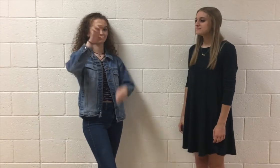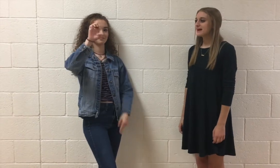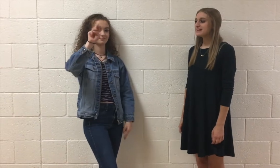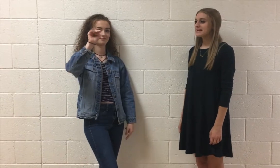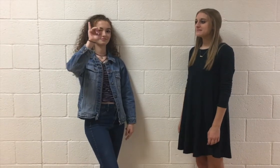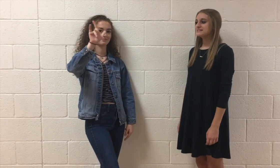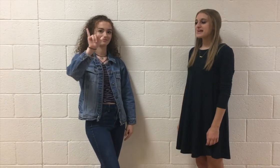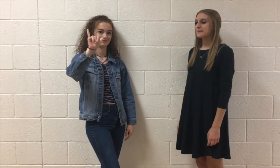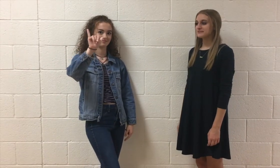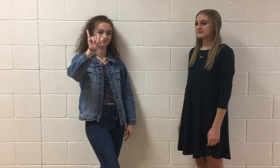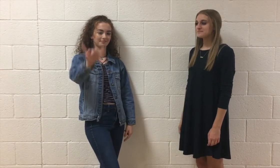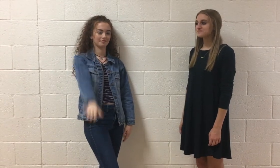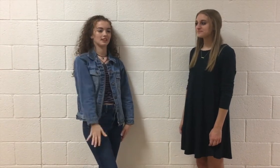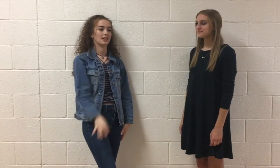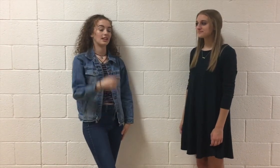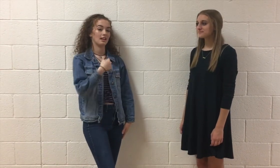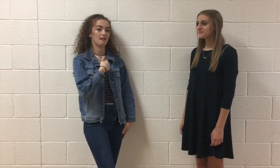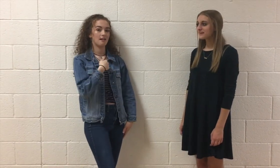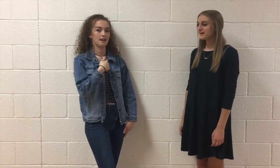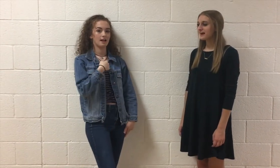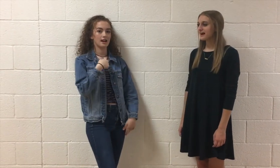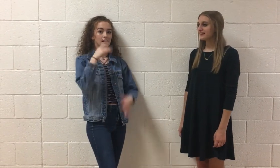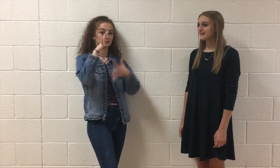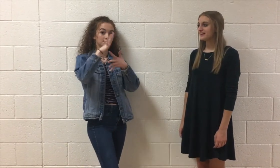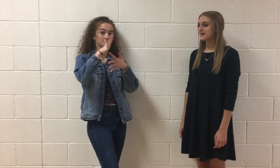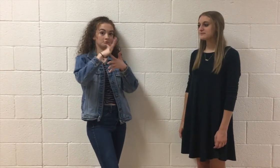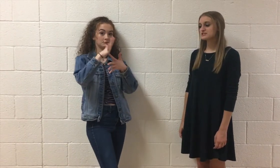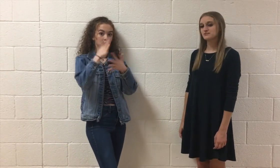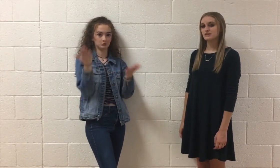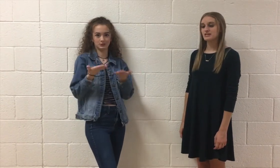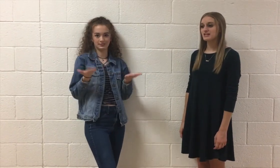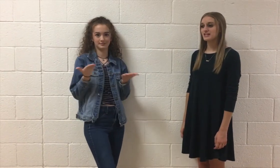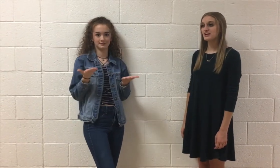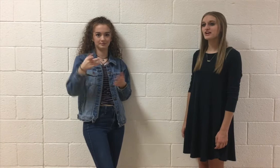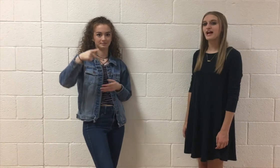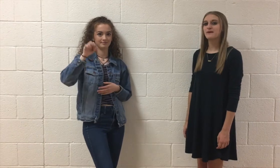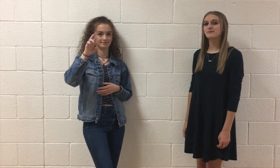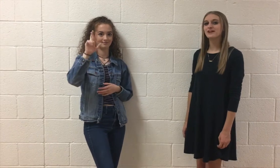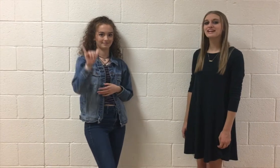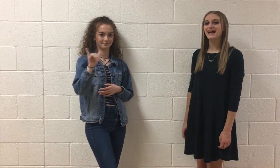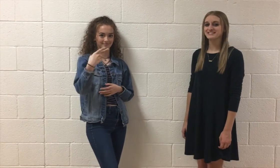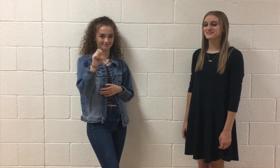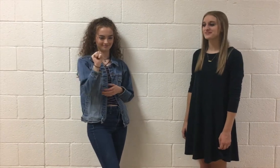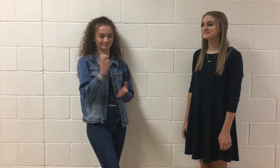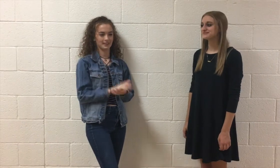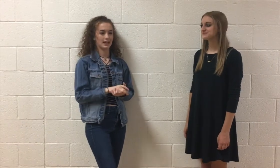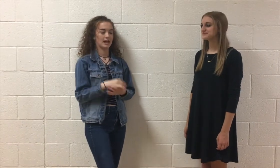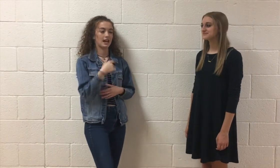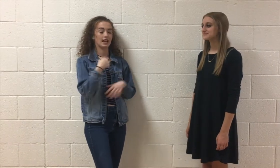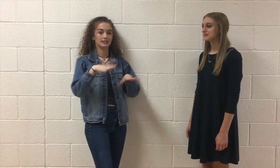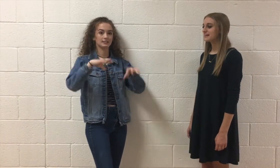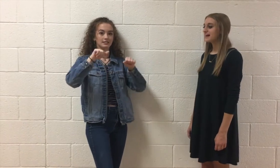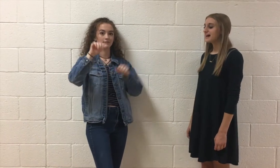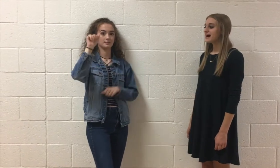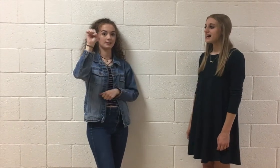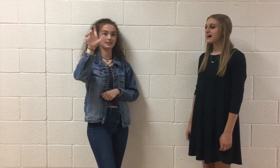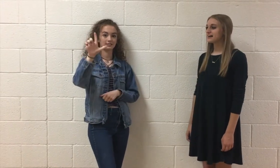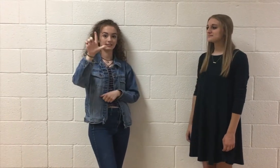My name is Emily. I am a junior here at Perry High School. I am